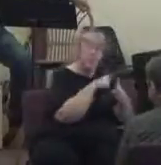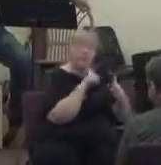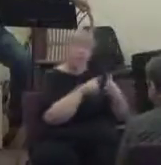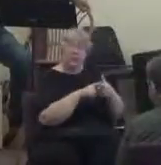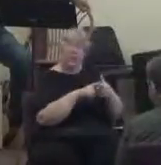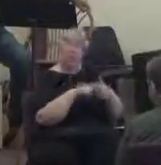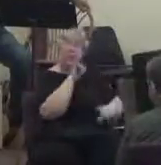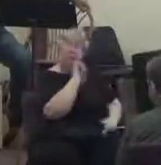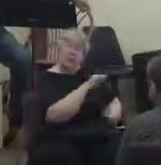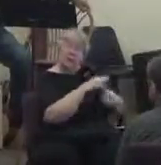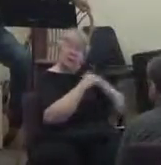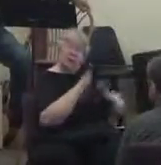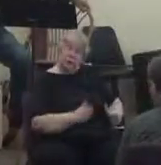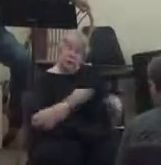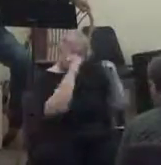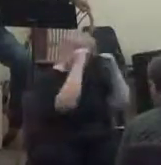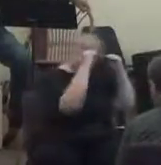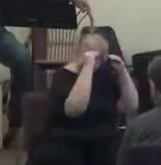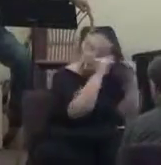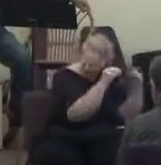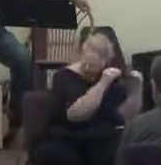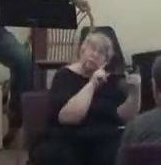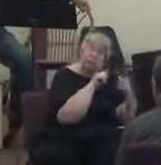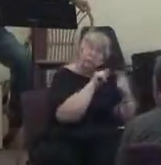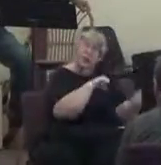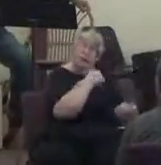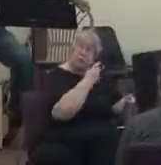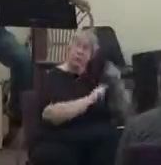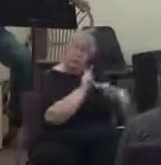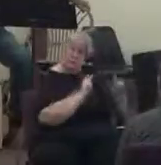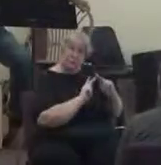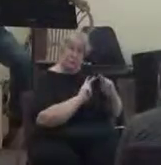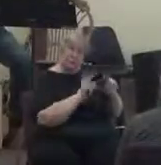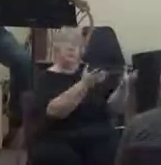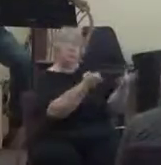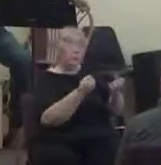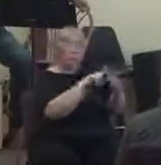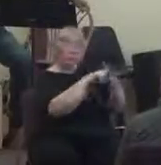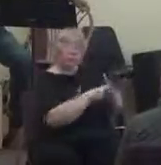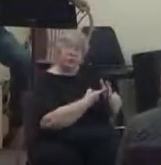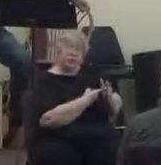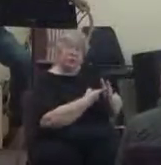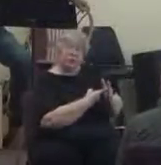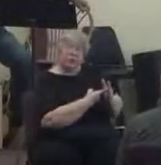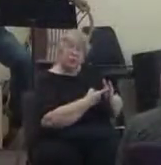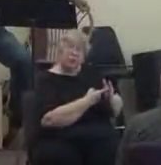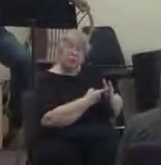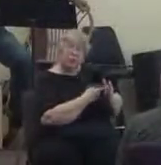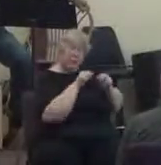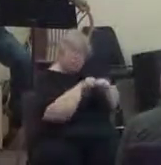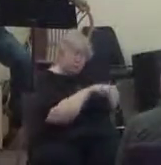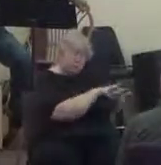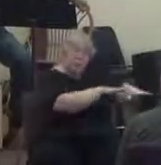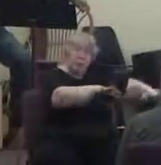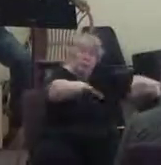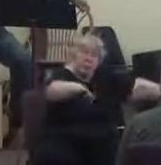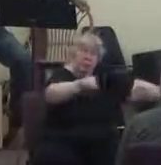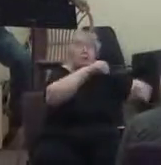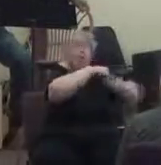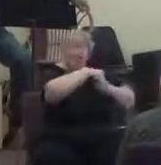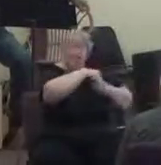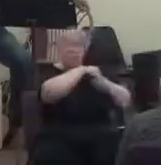them back in their churches with other people. They want to start a movement with the gospel across Belize in Central